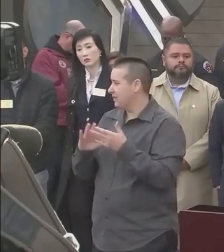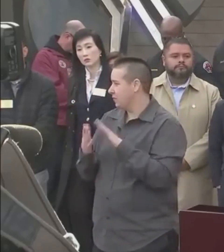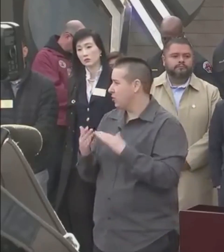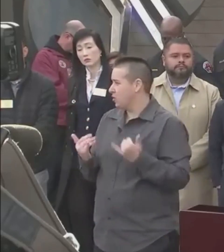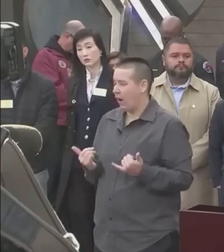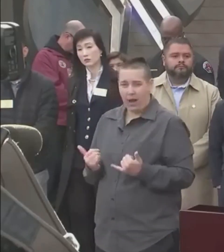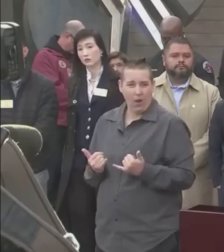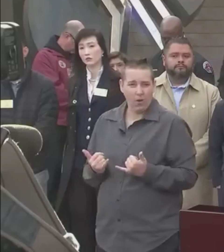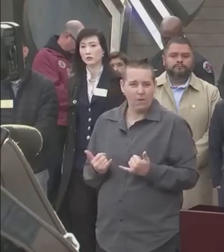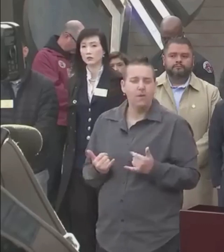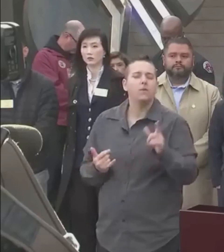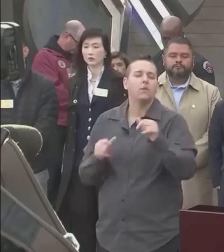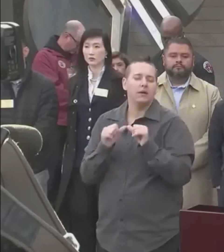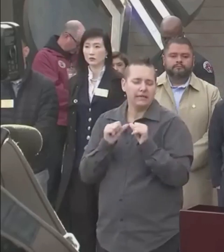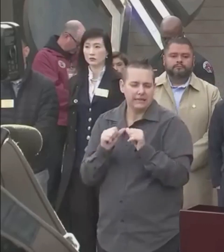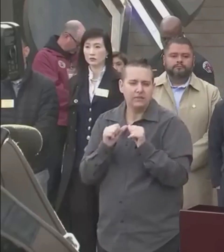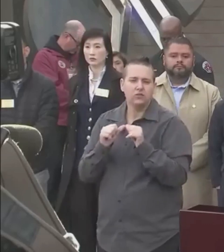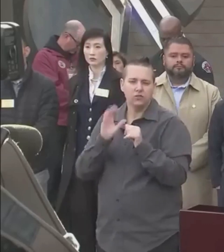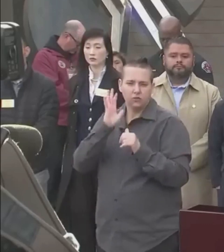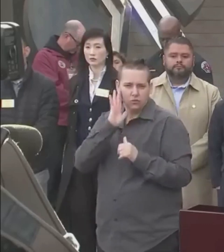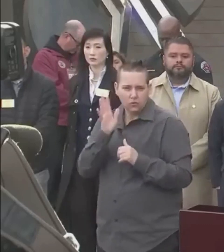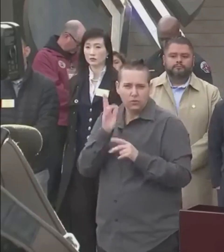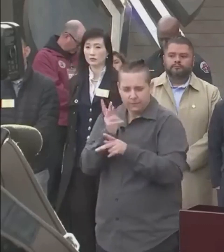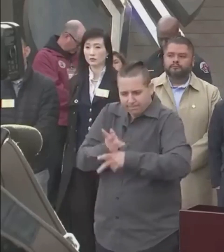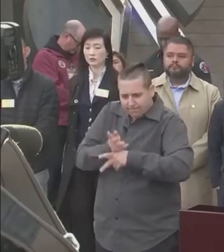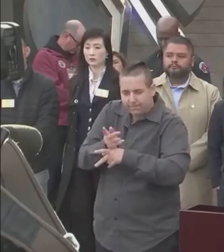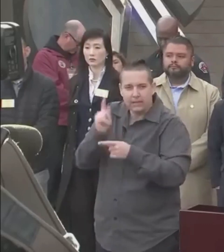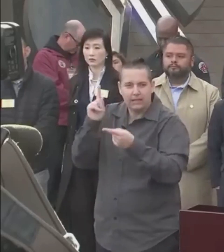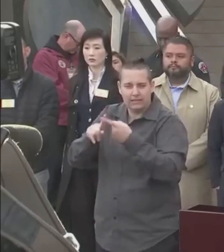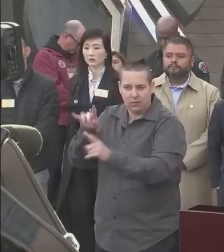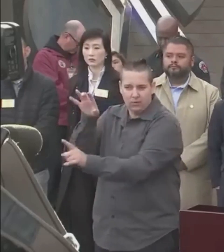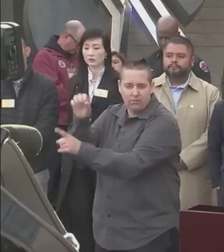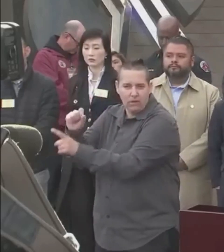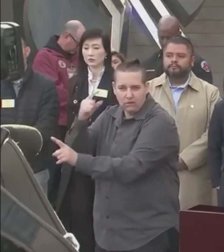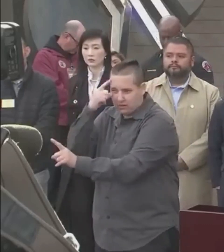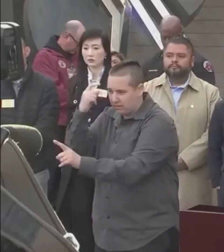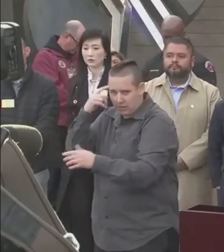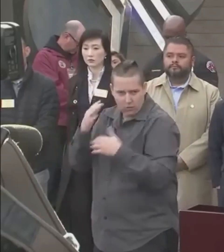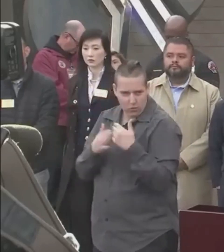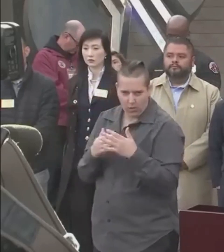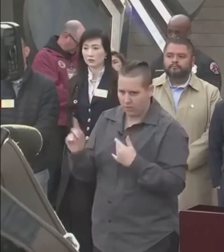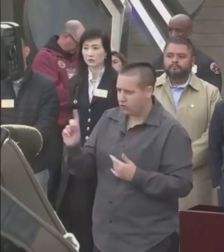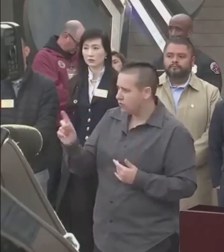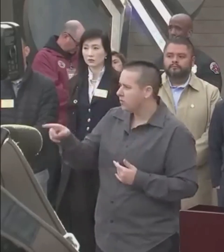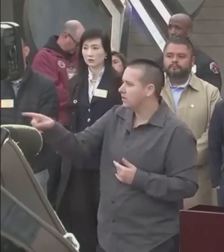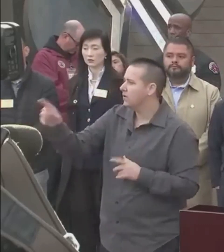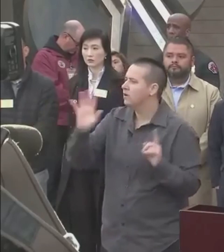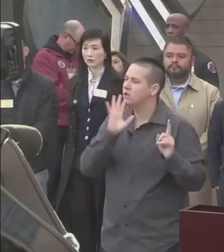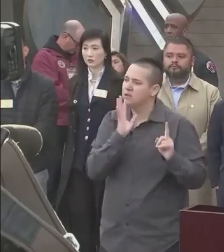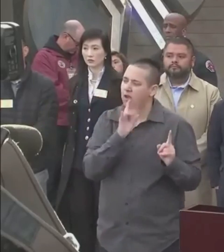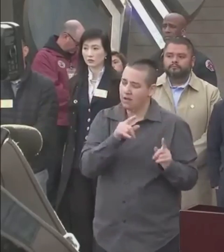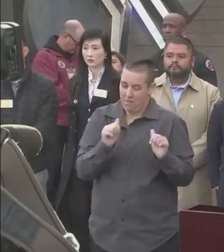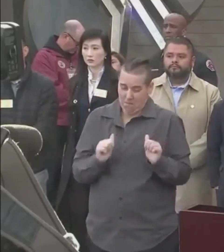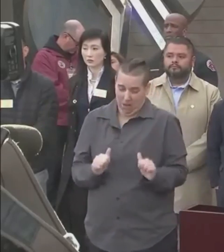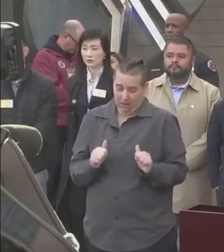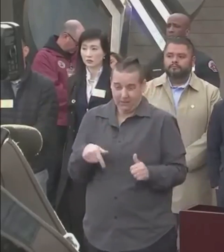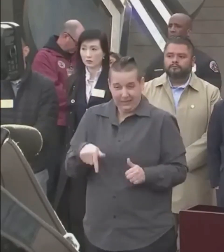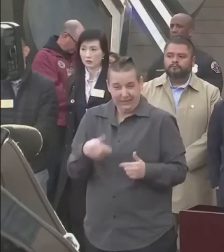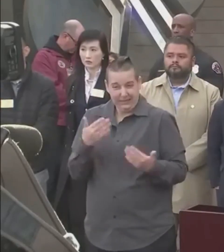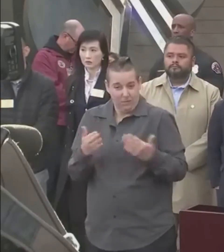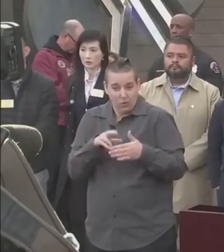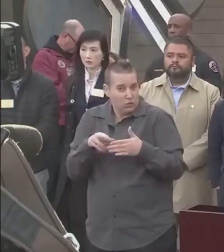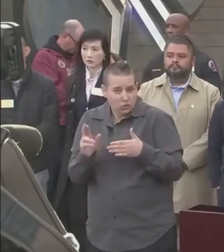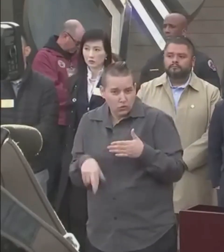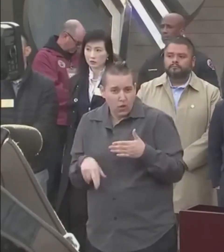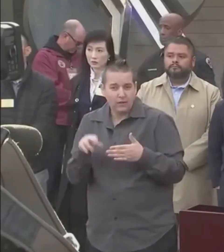Monterey Park and to all of the AAPI people group as we grieve this horrendous death toll during the festival of the Lunar New Year. If it's not too much